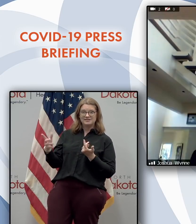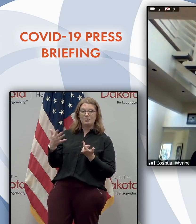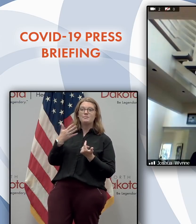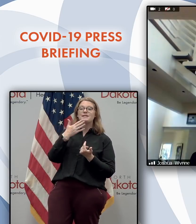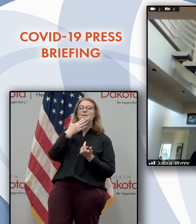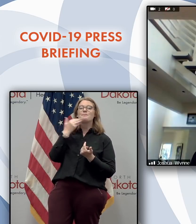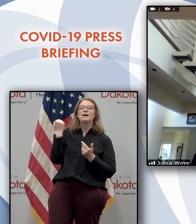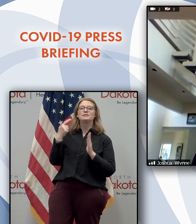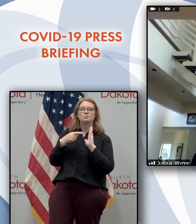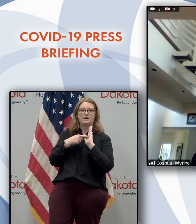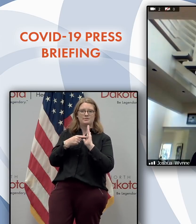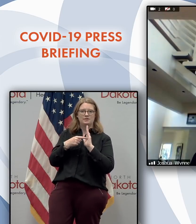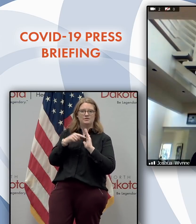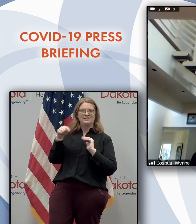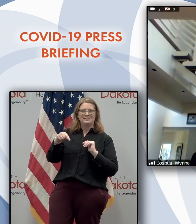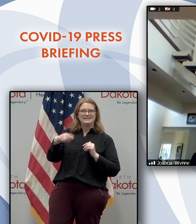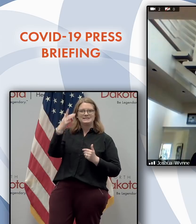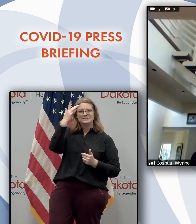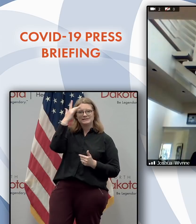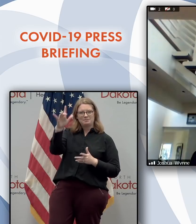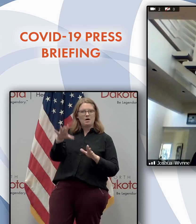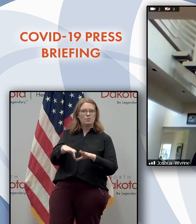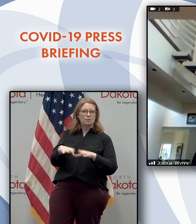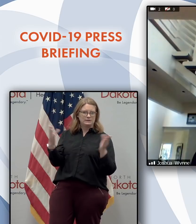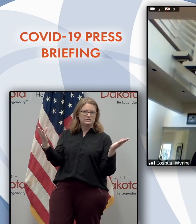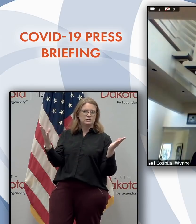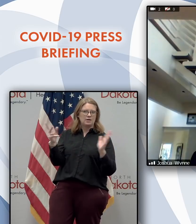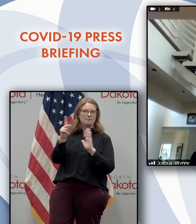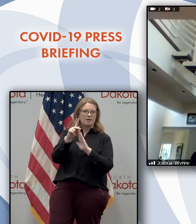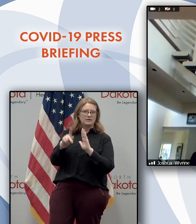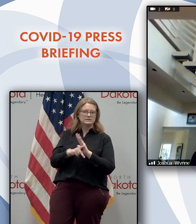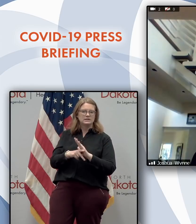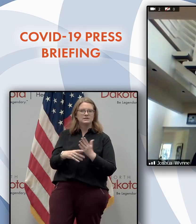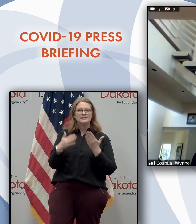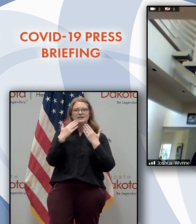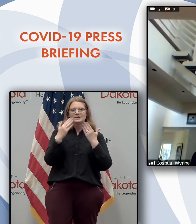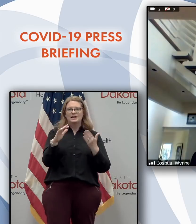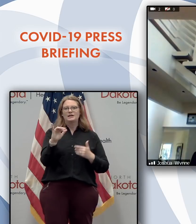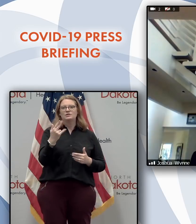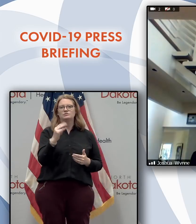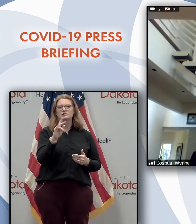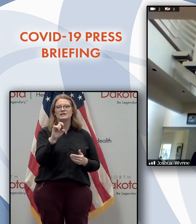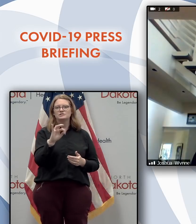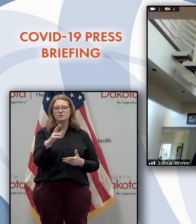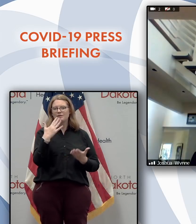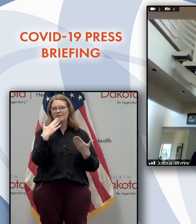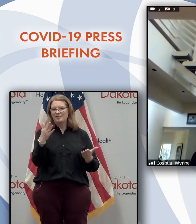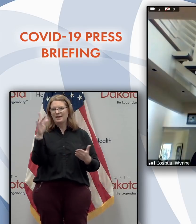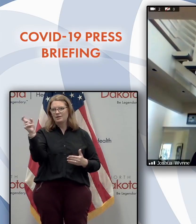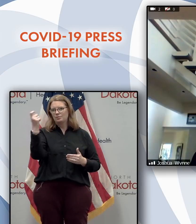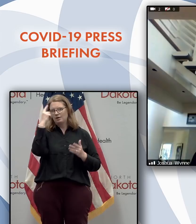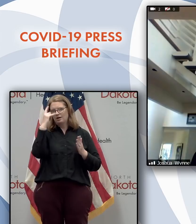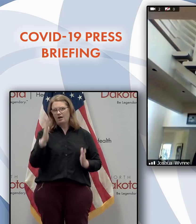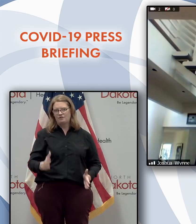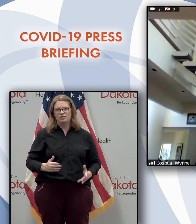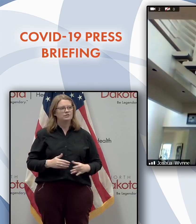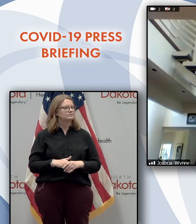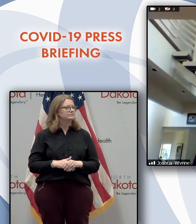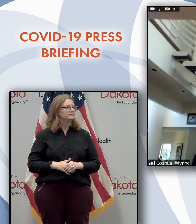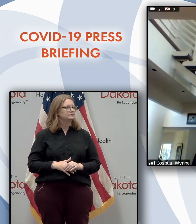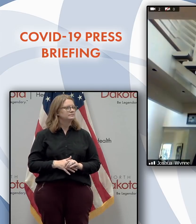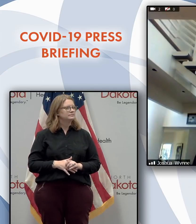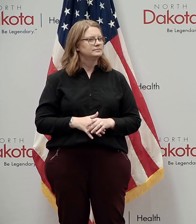for this smart restart policy. So thank you, Chancellor. Thank you, Governor, for asking me to make a few